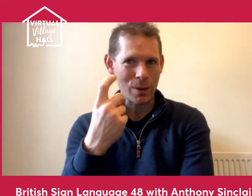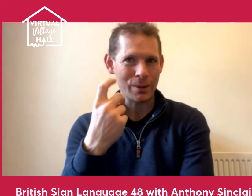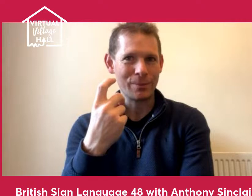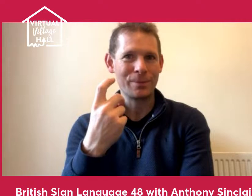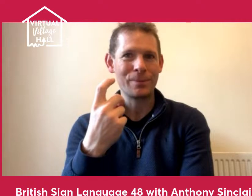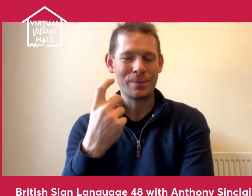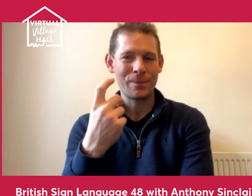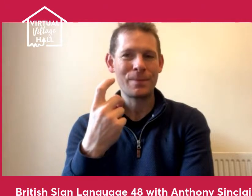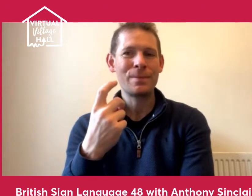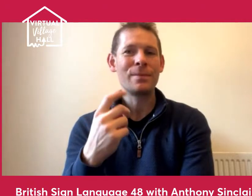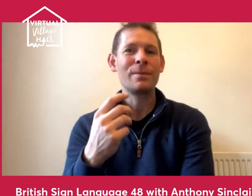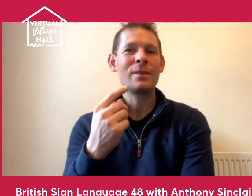And 1 more time.